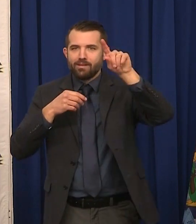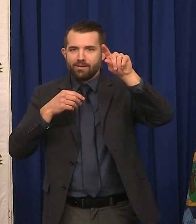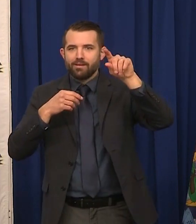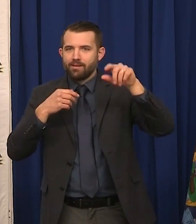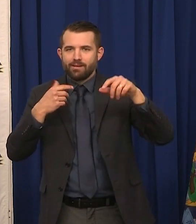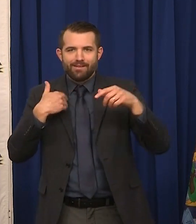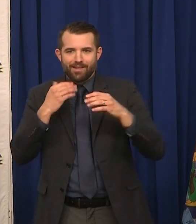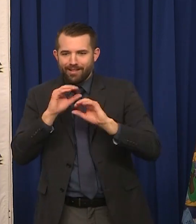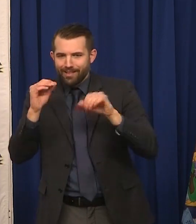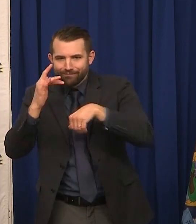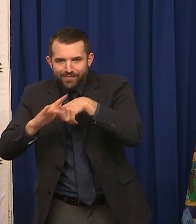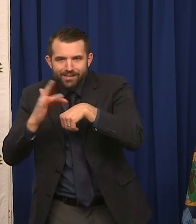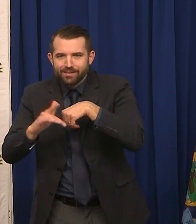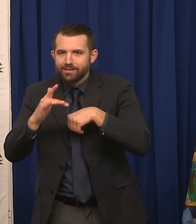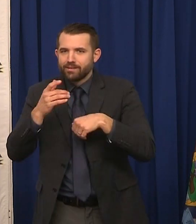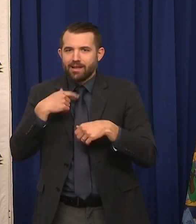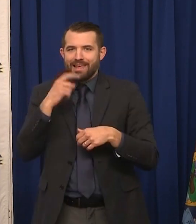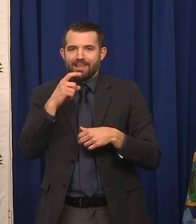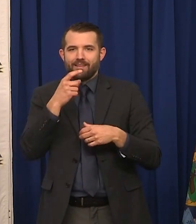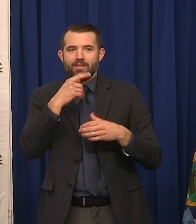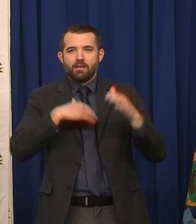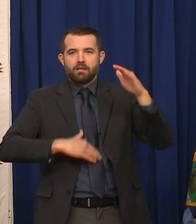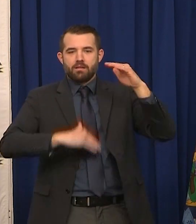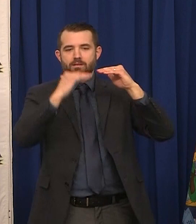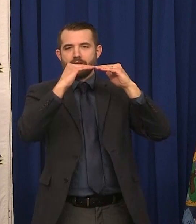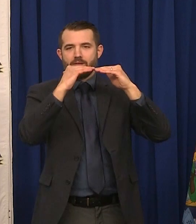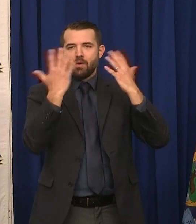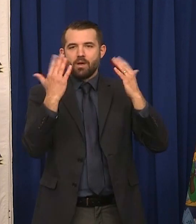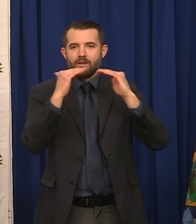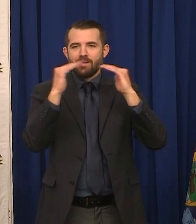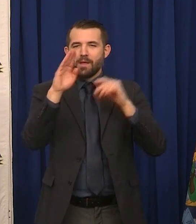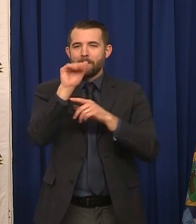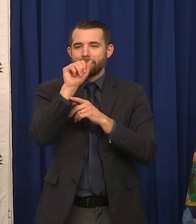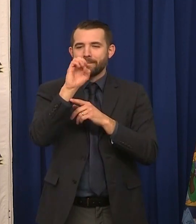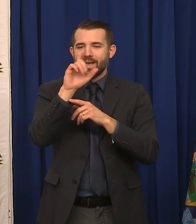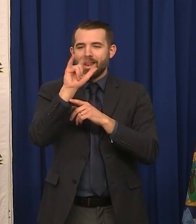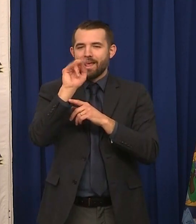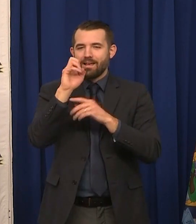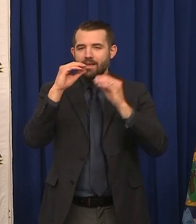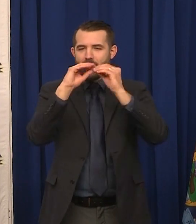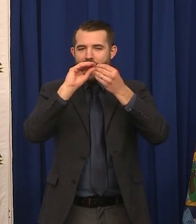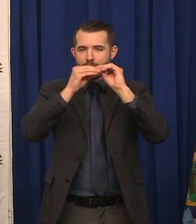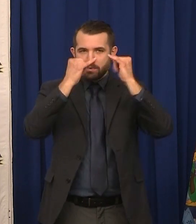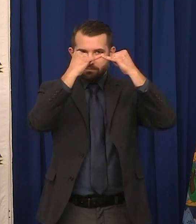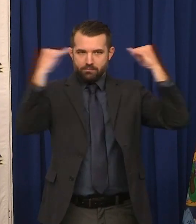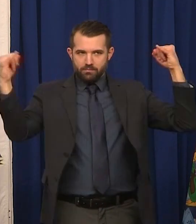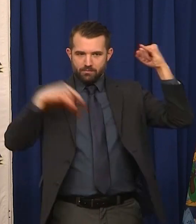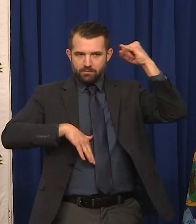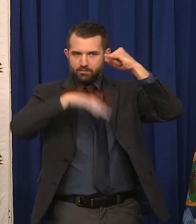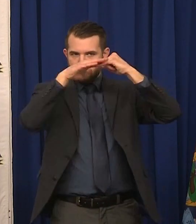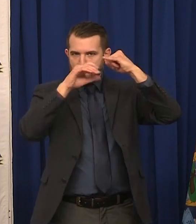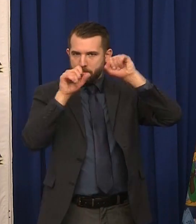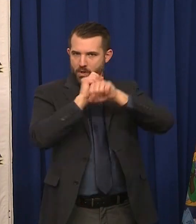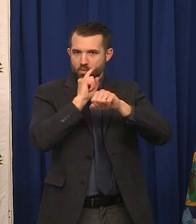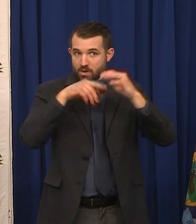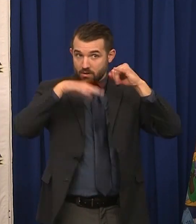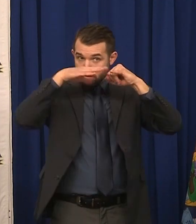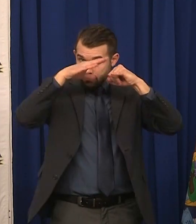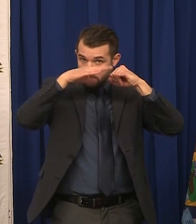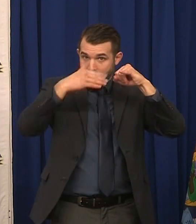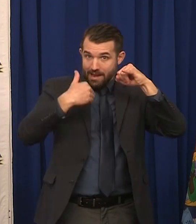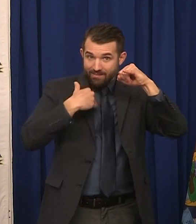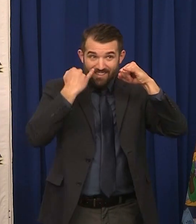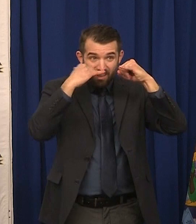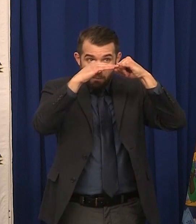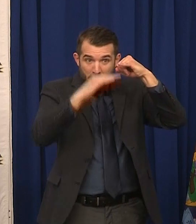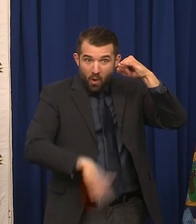need to bring up to some baseline first. And that was our primary objective in making that first wave of distribution. So.